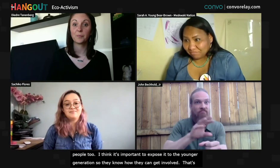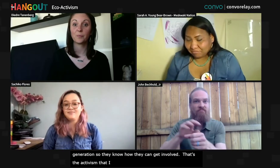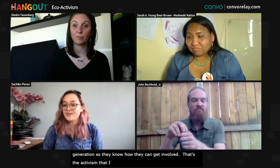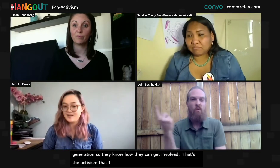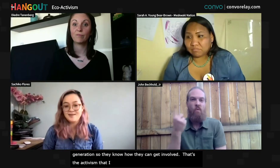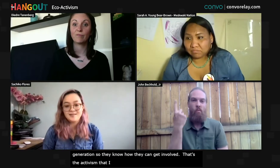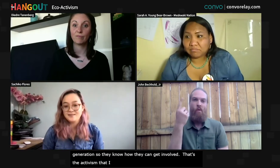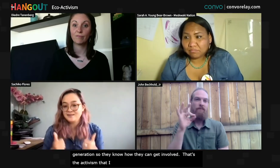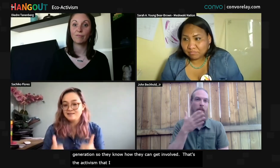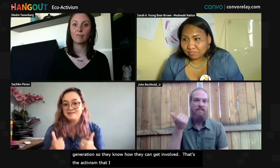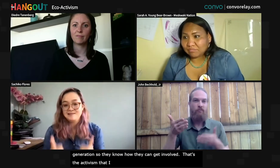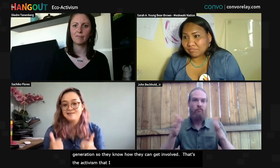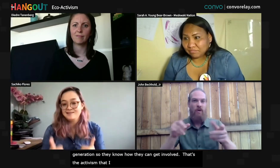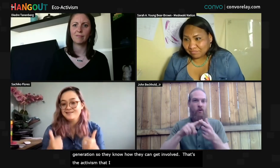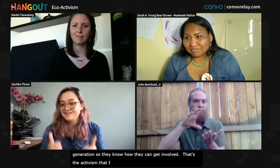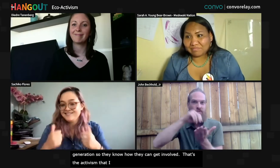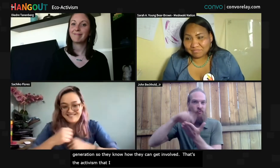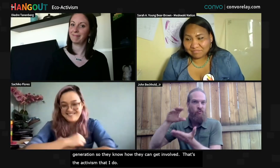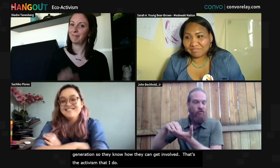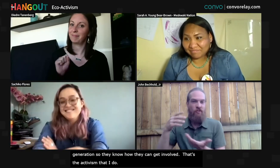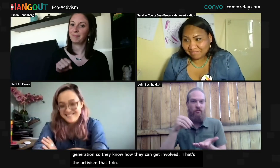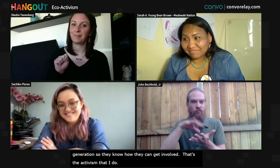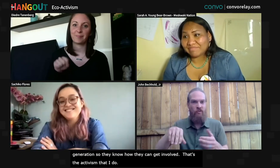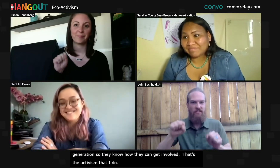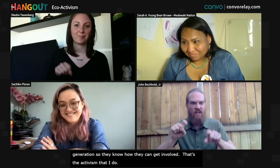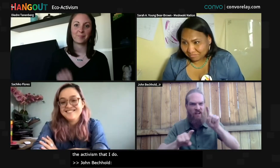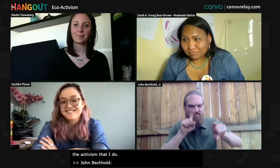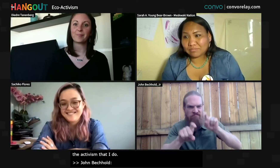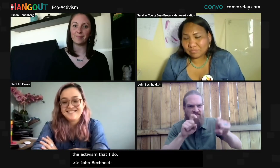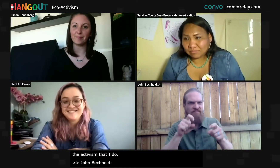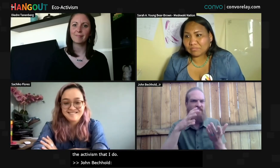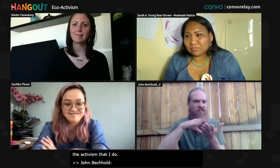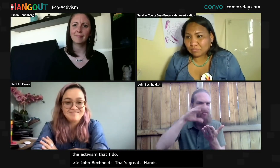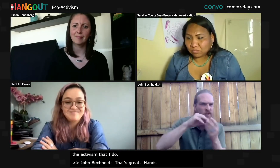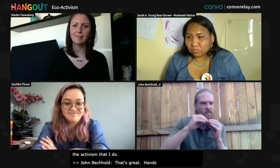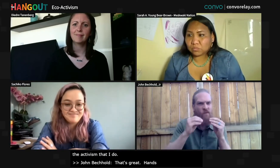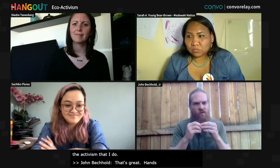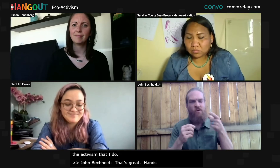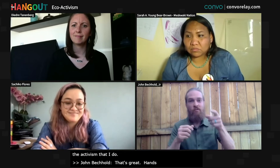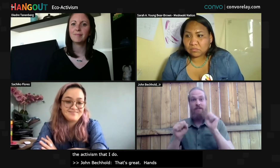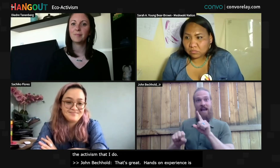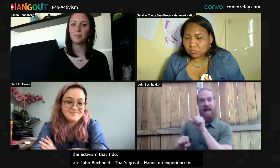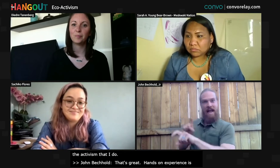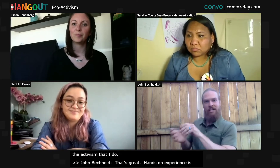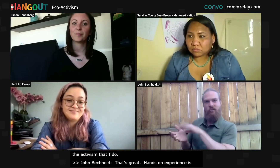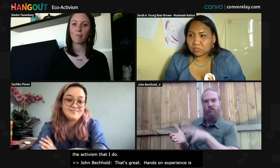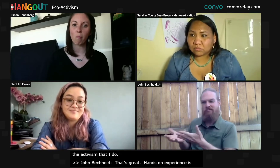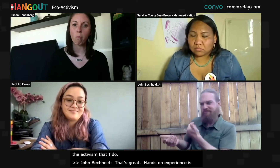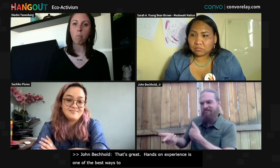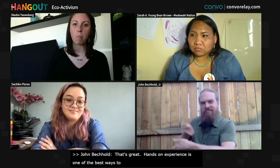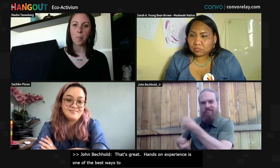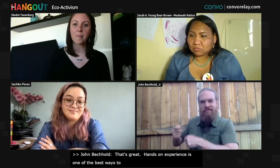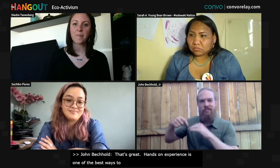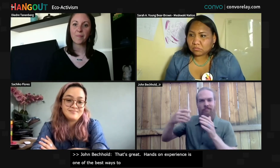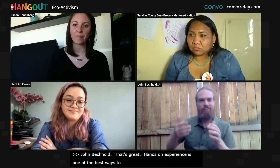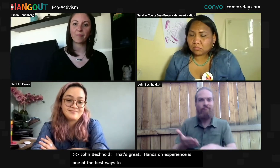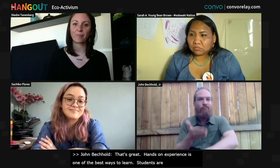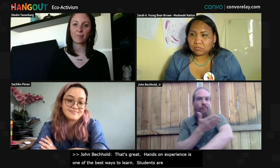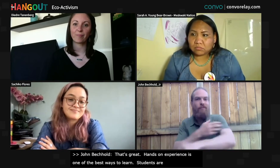And, hands-on experience, that's one of the best ways to learn. Students are so curious. They like to ask questions, and that's